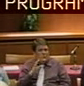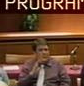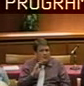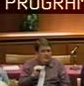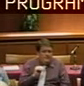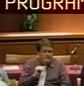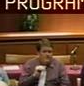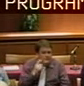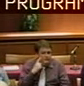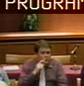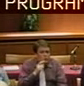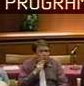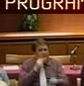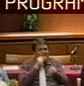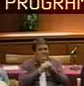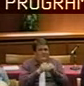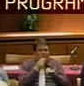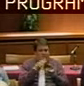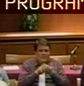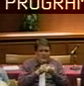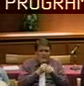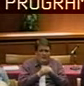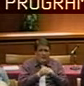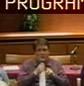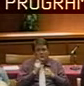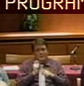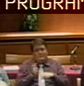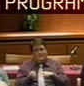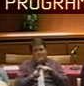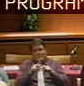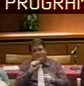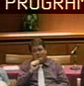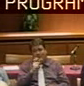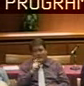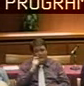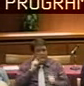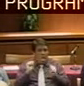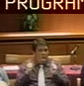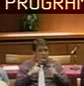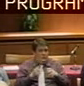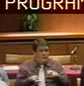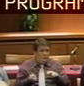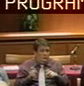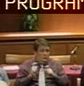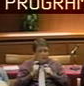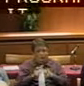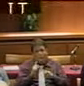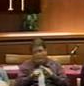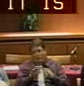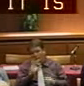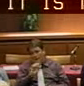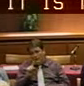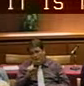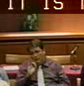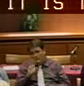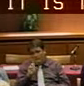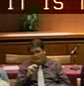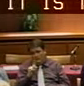funding it, whether it's taxing everyone so everyone helps contribute to the 911 fund for 911 access so we can have equal access